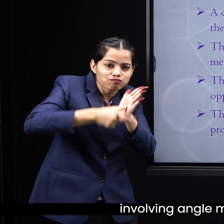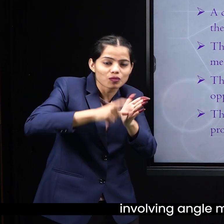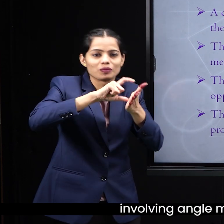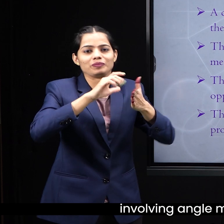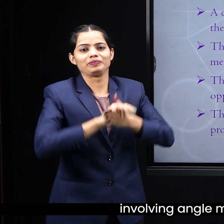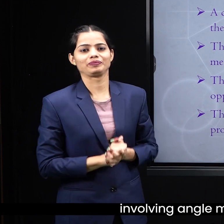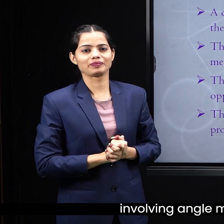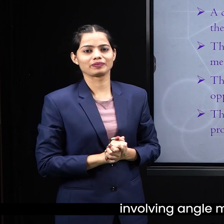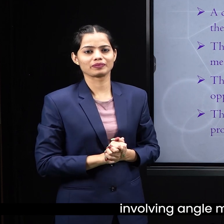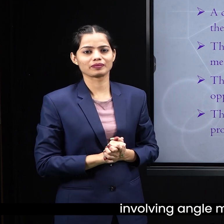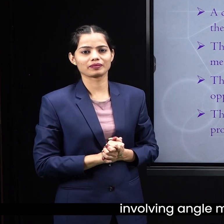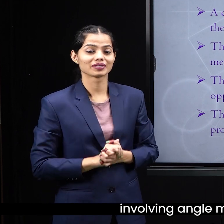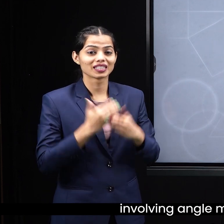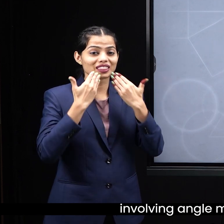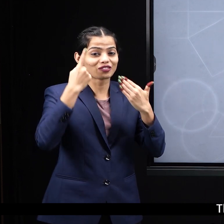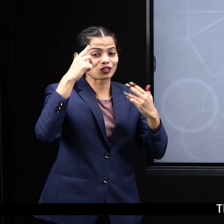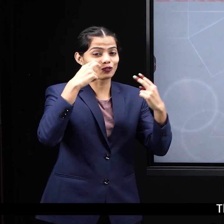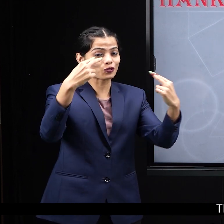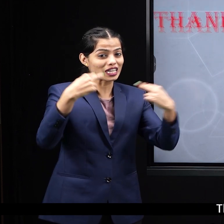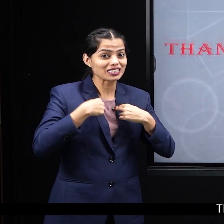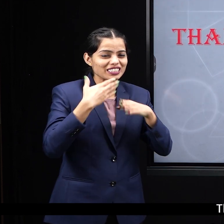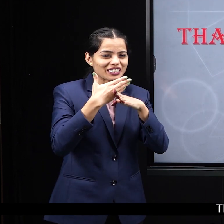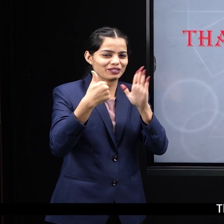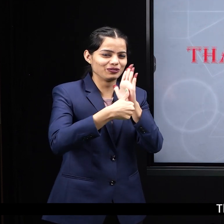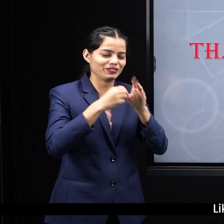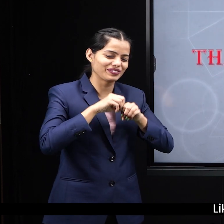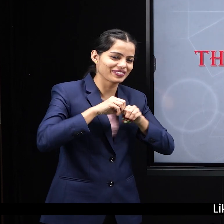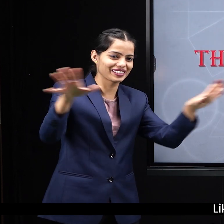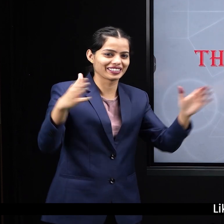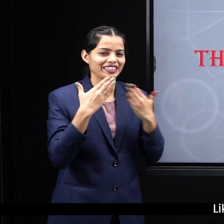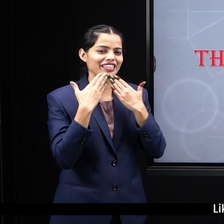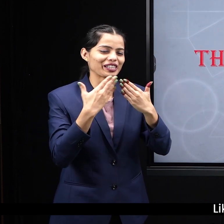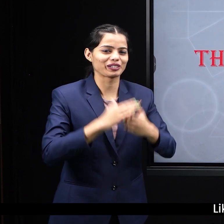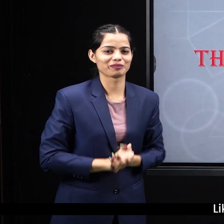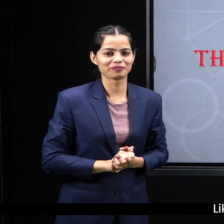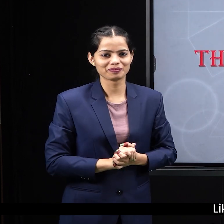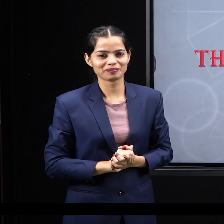and circle geometry. Thanks for watching. Like, share, subscribe.